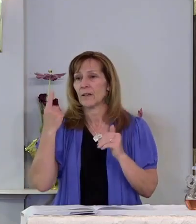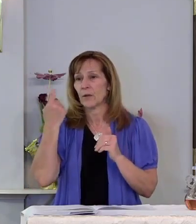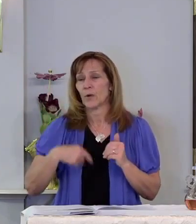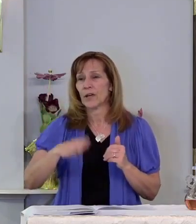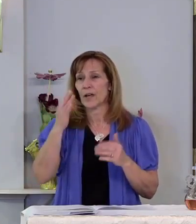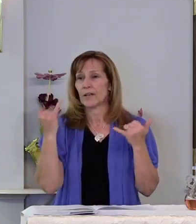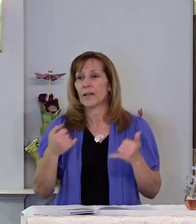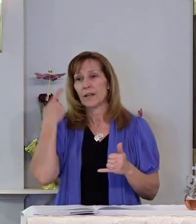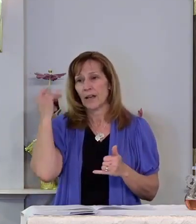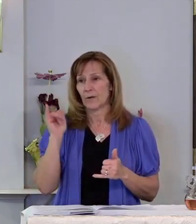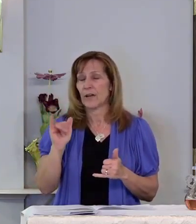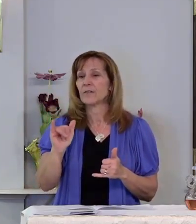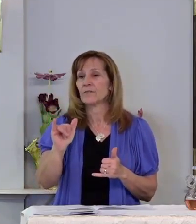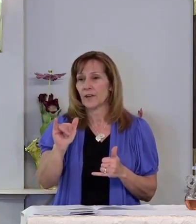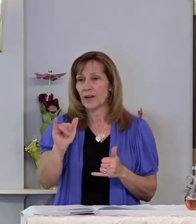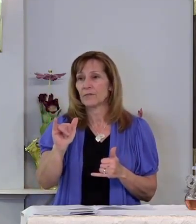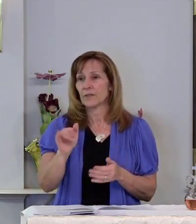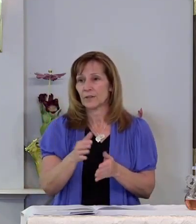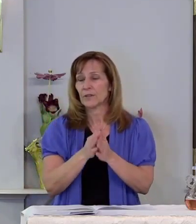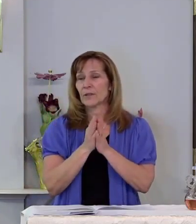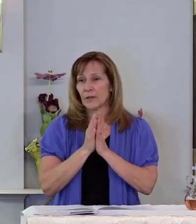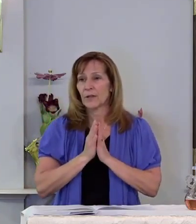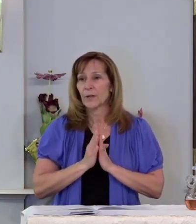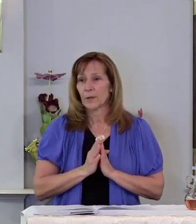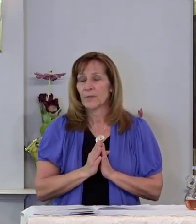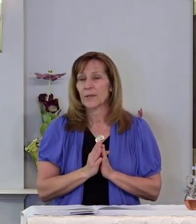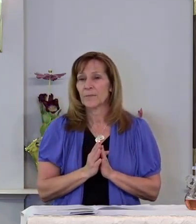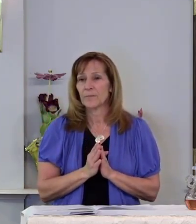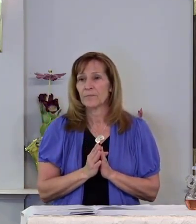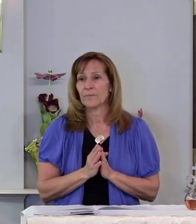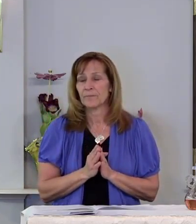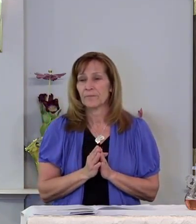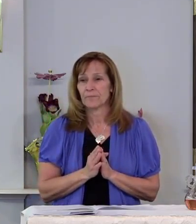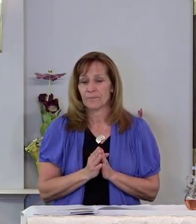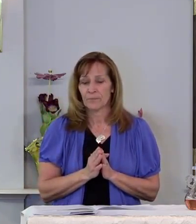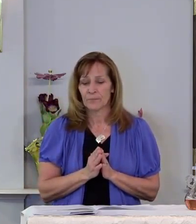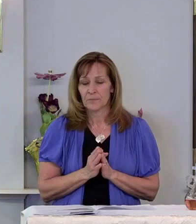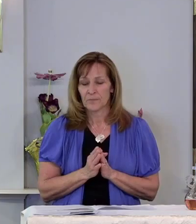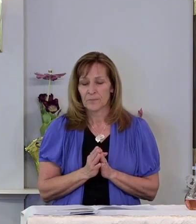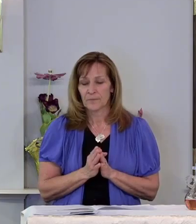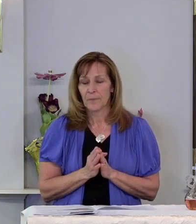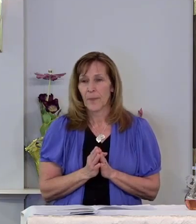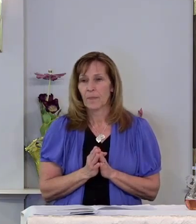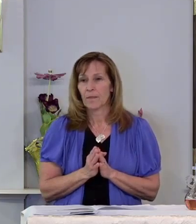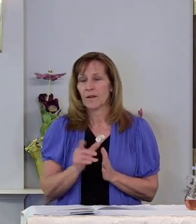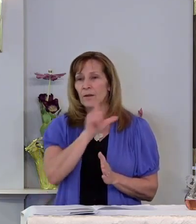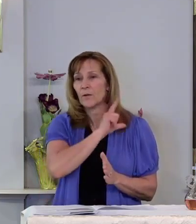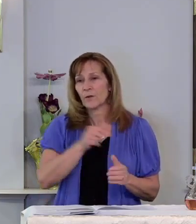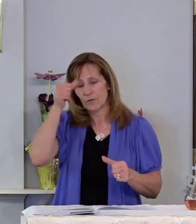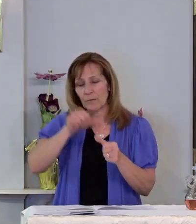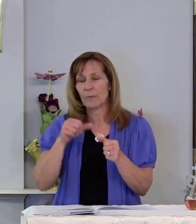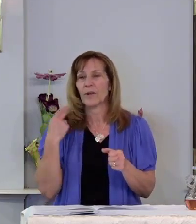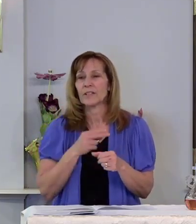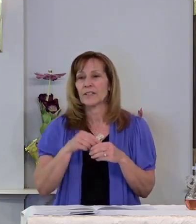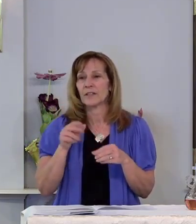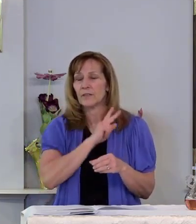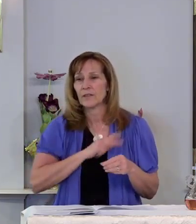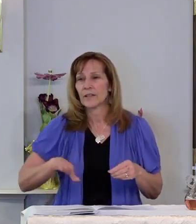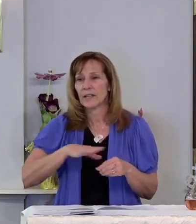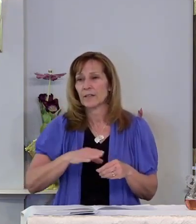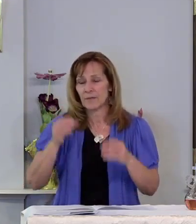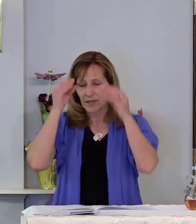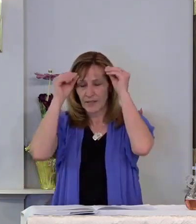light. Bring the gift of peace on earth. Come, Lord Jesus. All praise